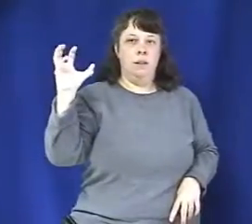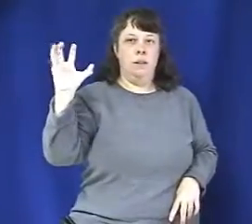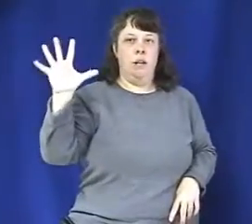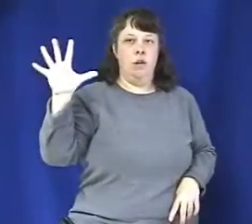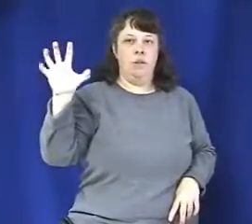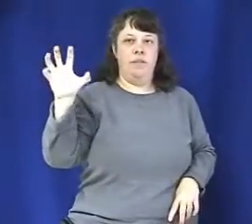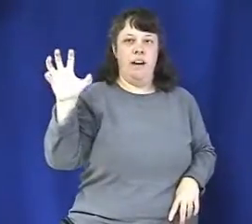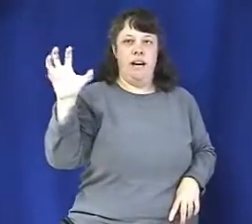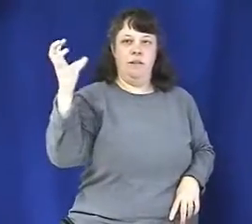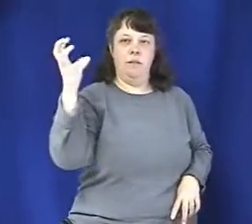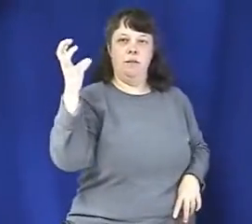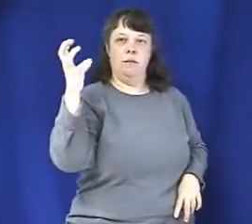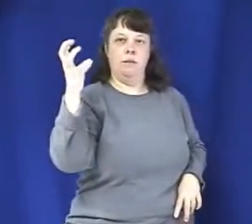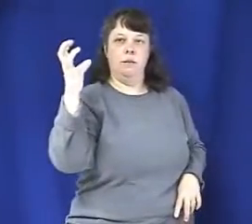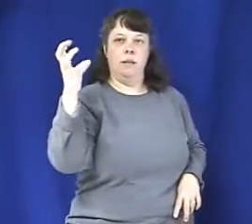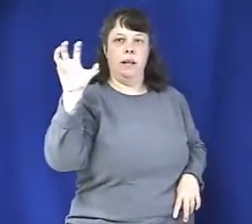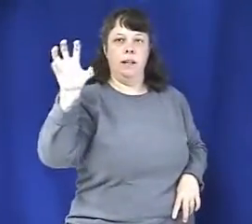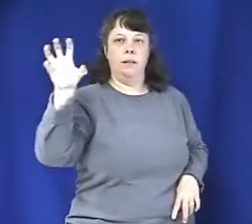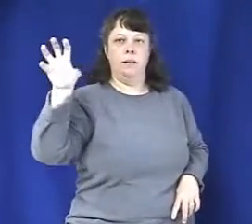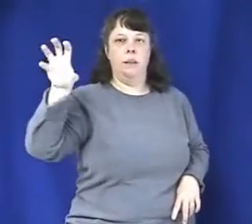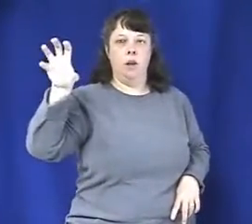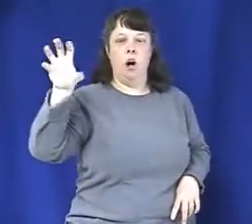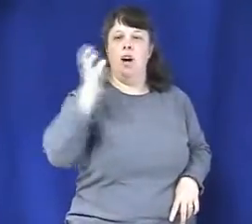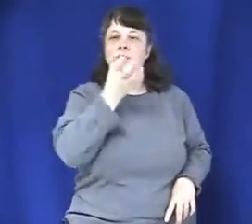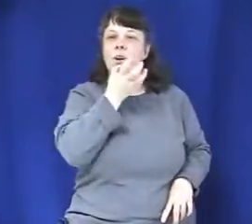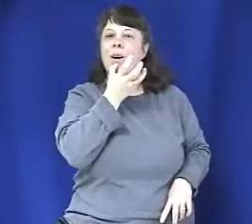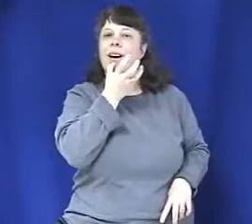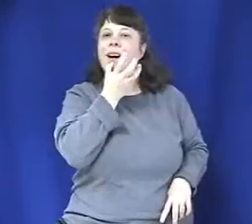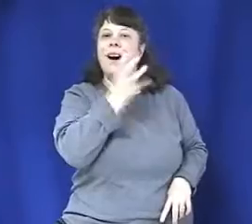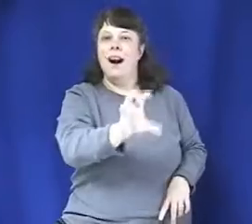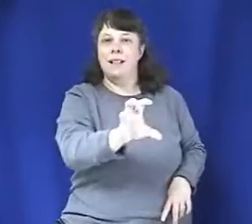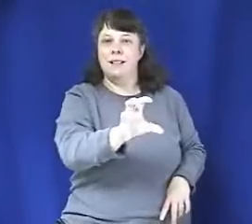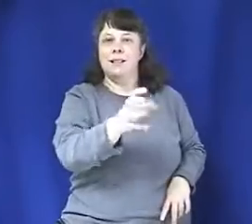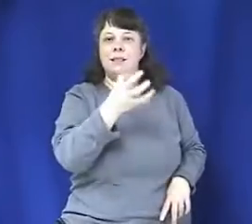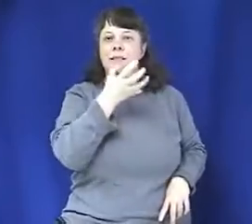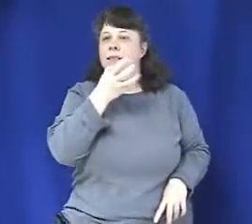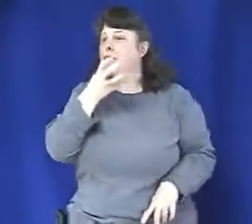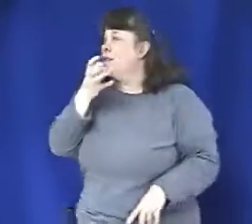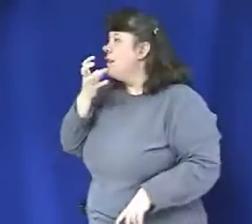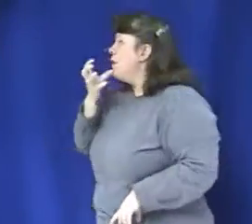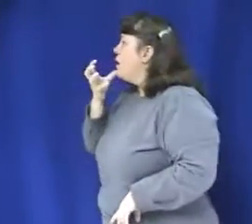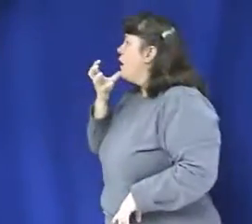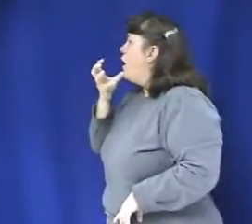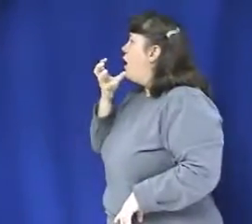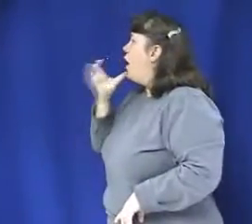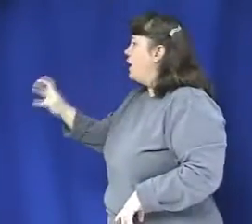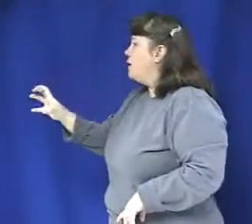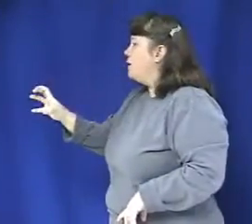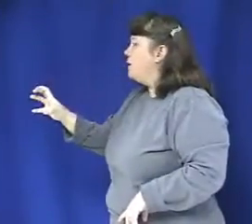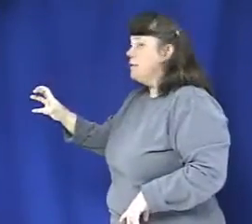a closed 5. Claw, so hot. Hot.